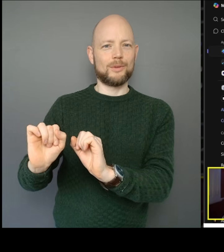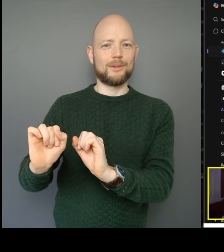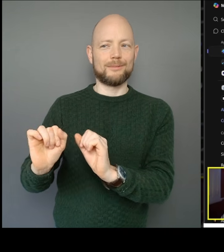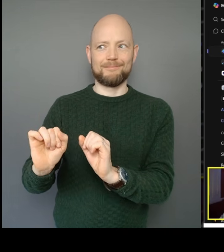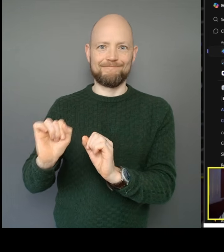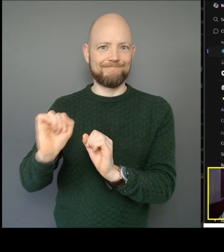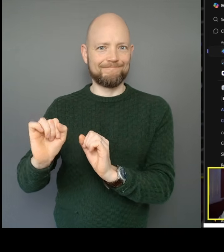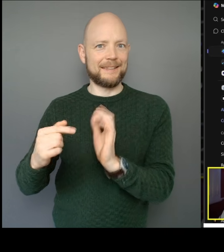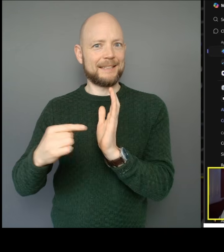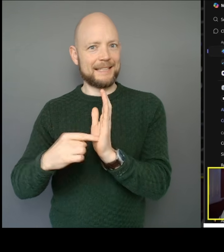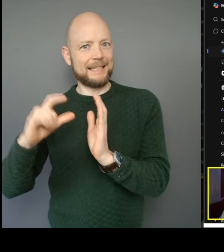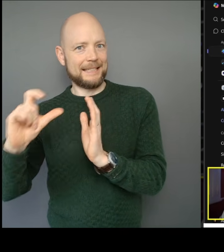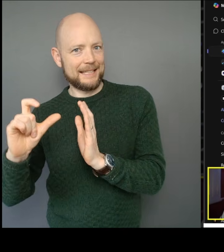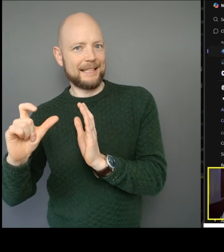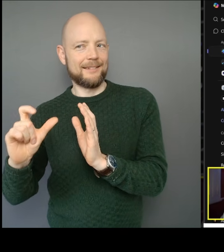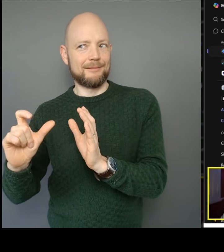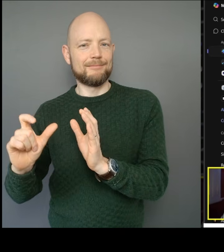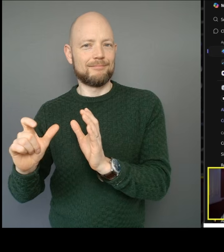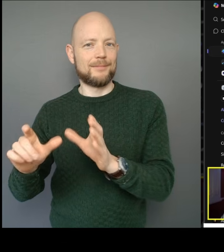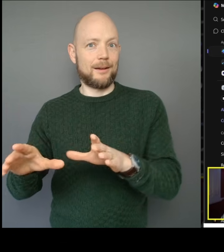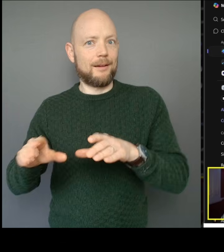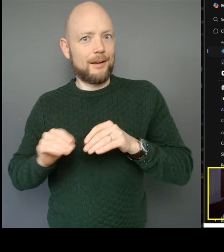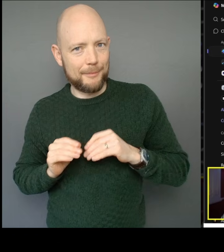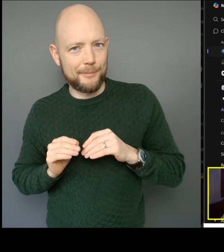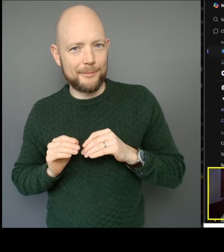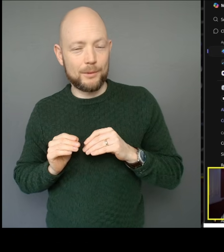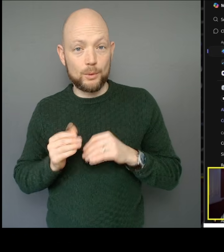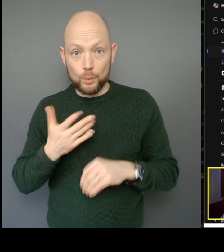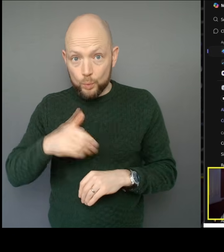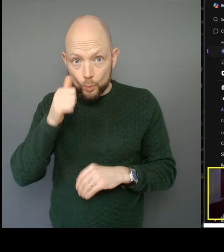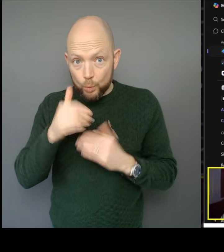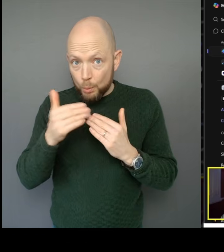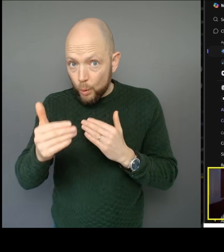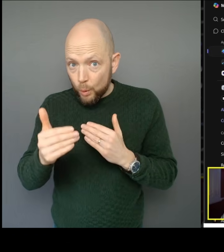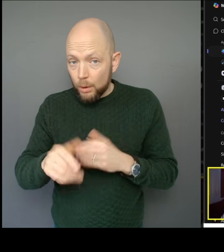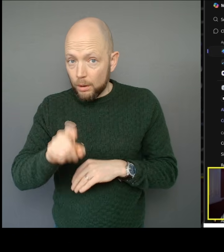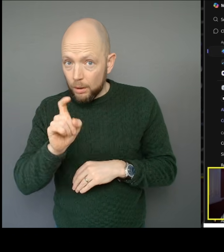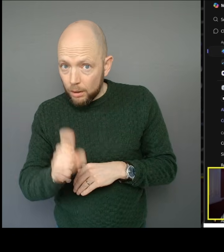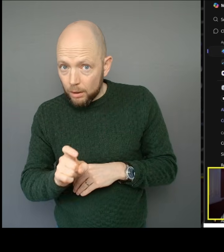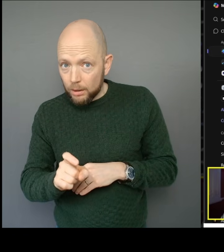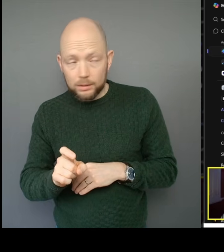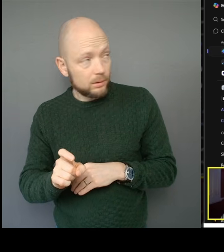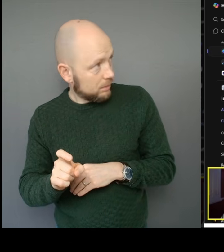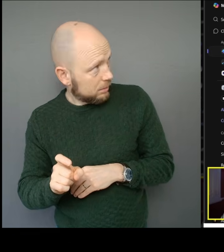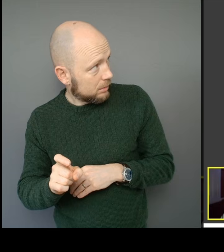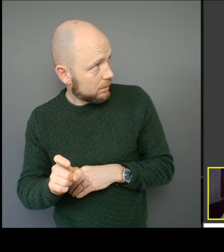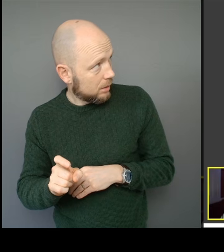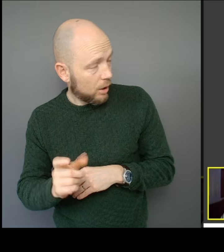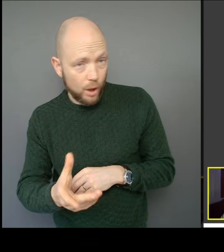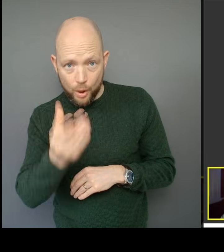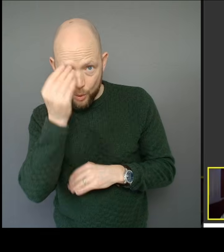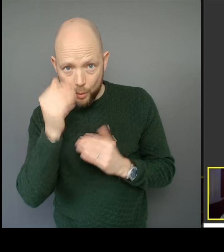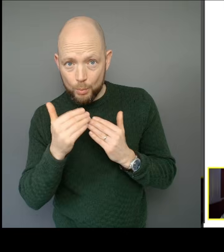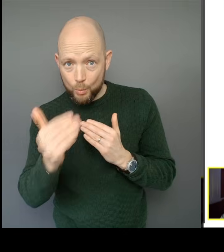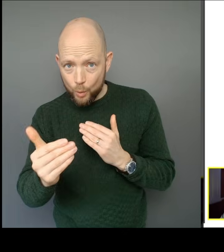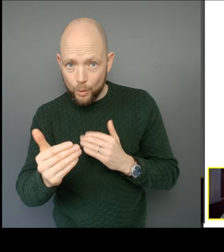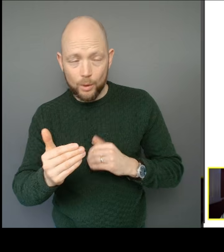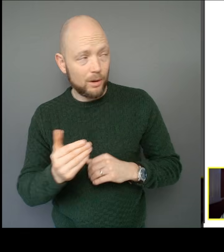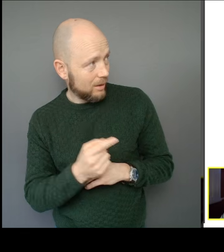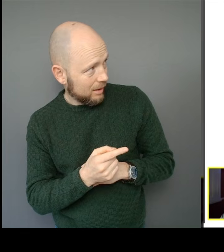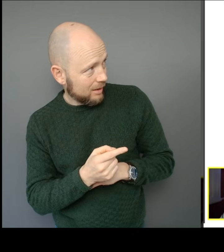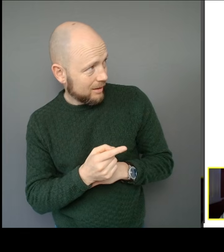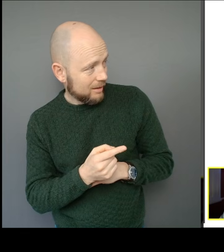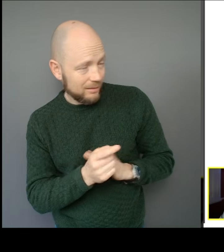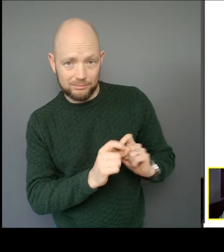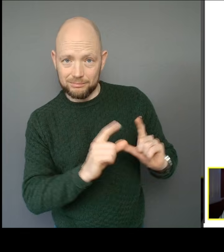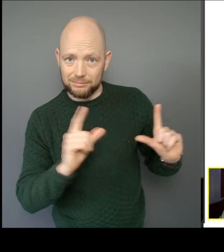Anthropic's terms of service. And so if you want to have a little bit more info, when you select the cloud, you can go ahead and select learn more, opens up